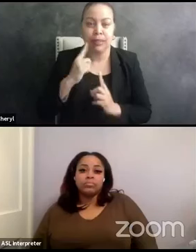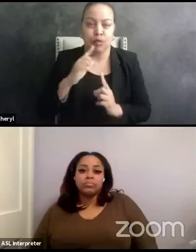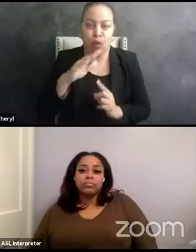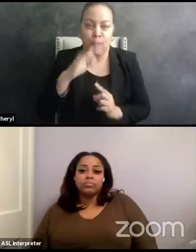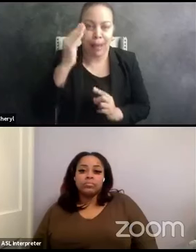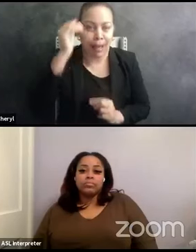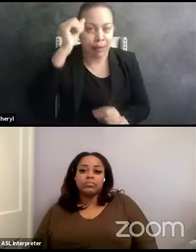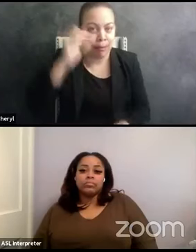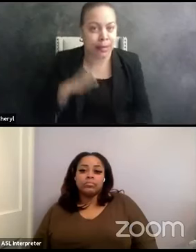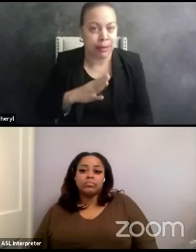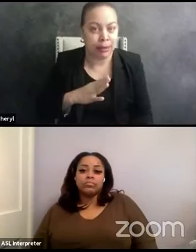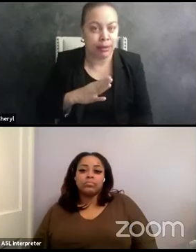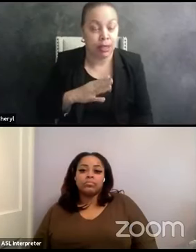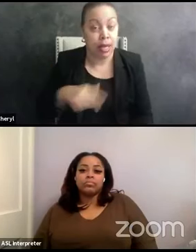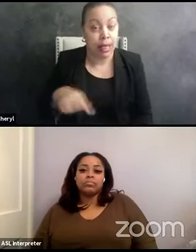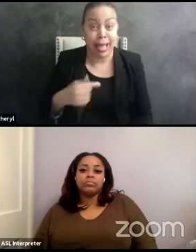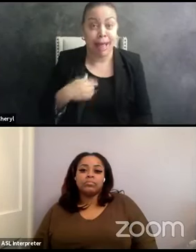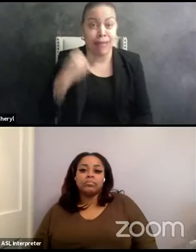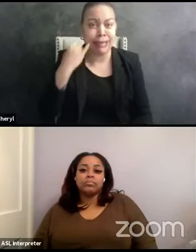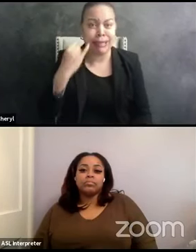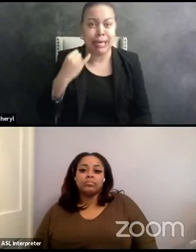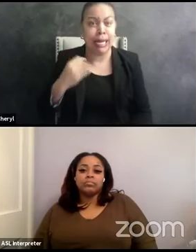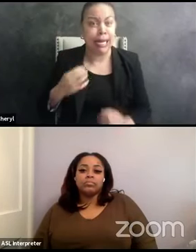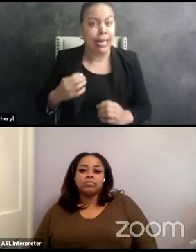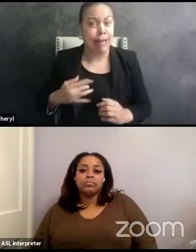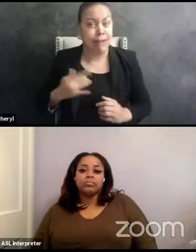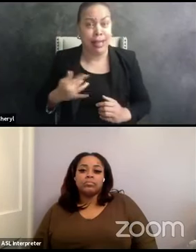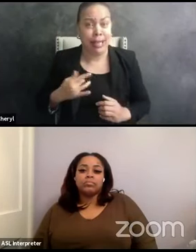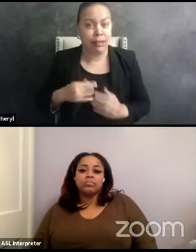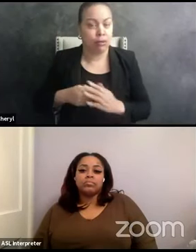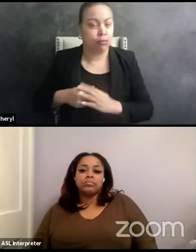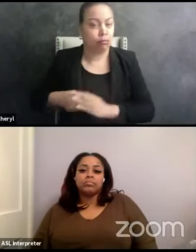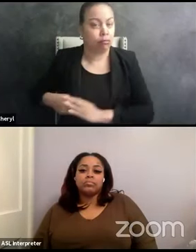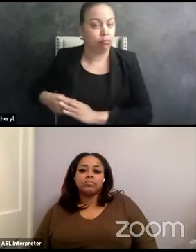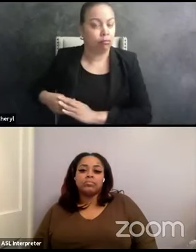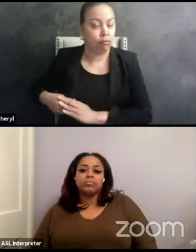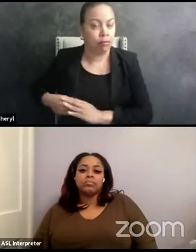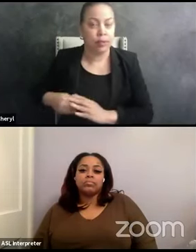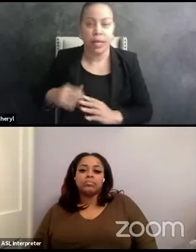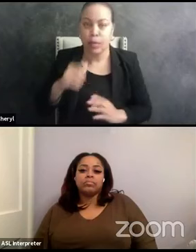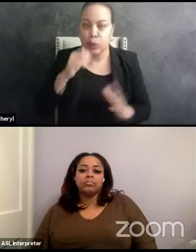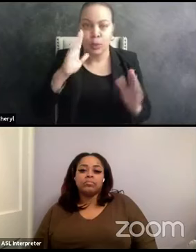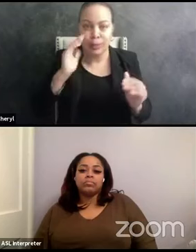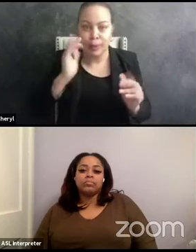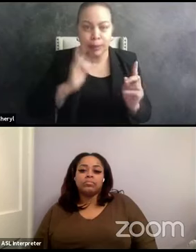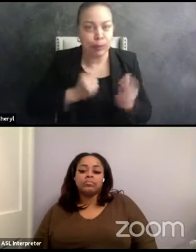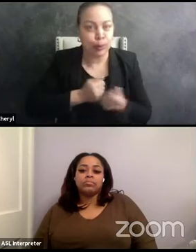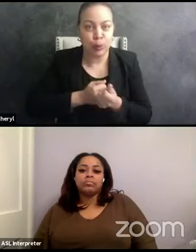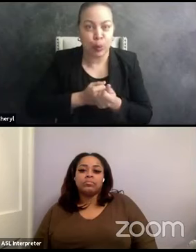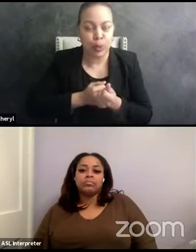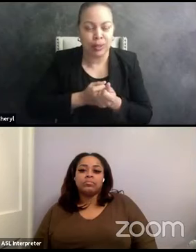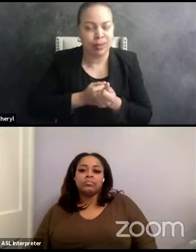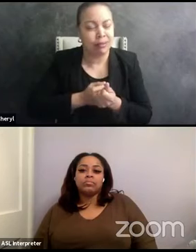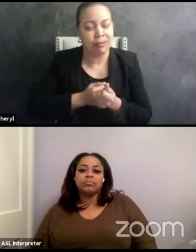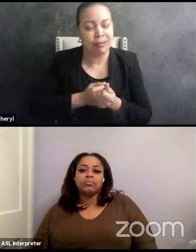there's this idea that you don't bring your emotions around these things, that you don't expect support. Right. And so, it's been vital for